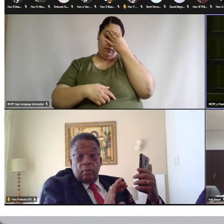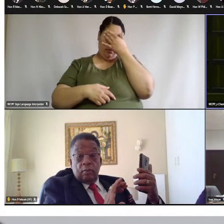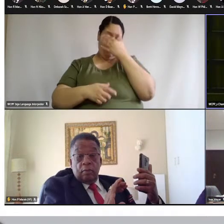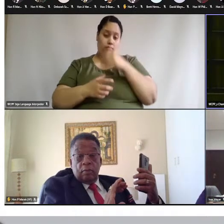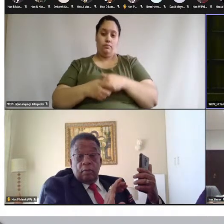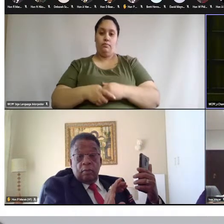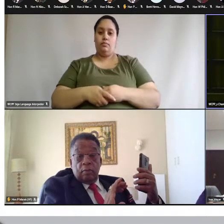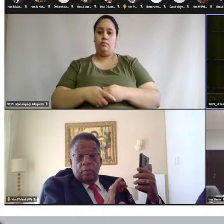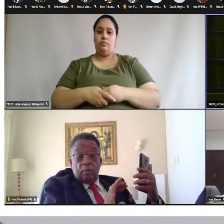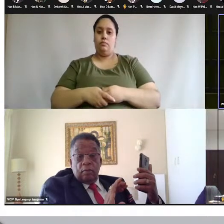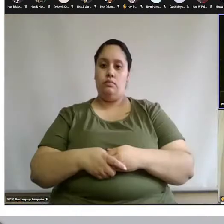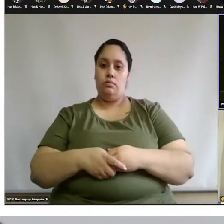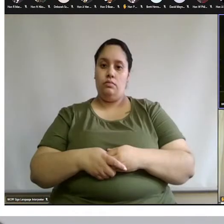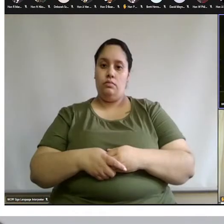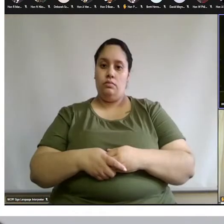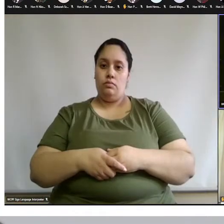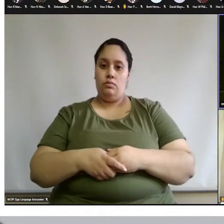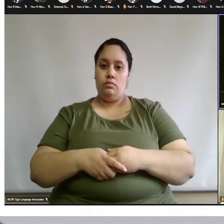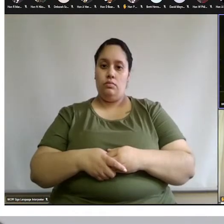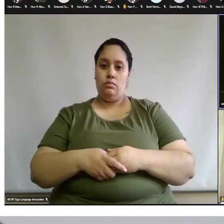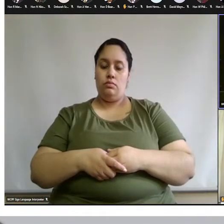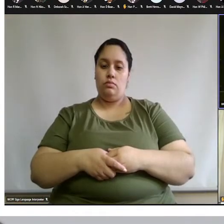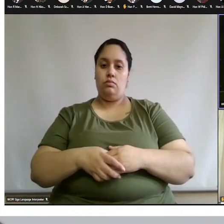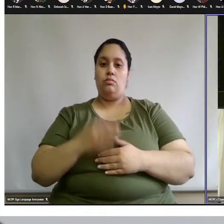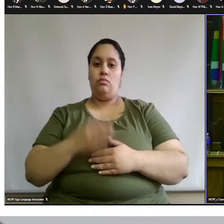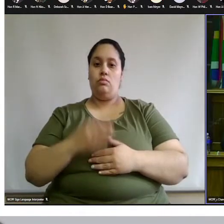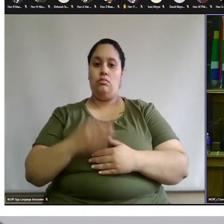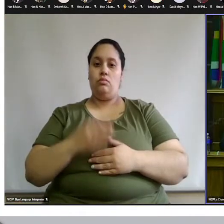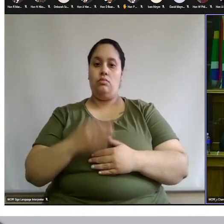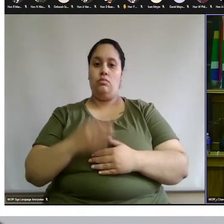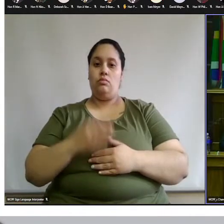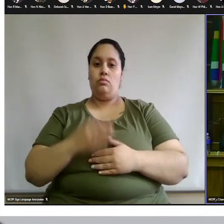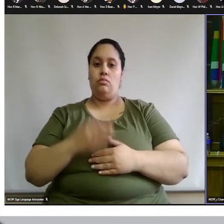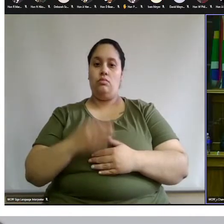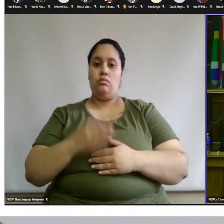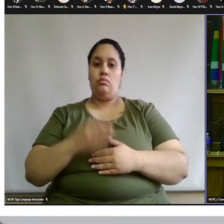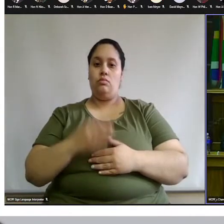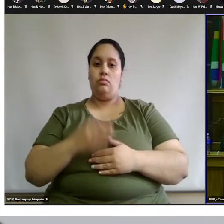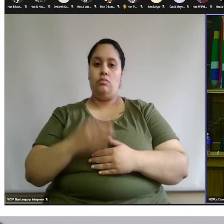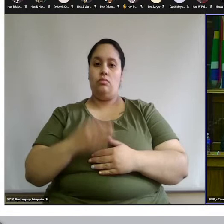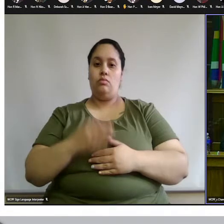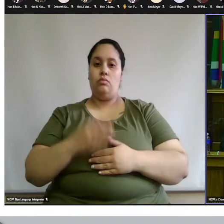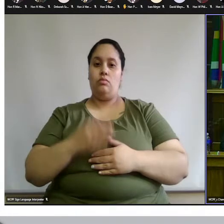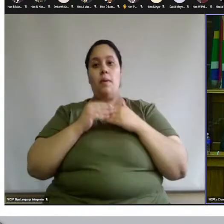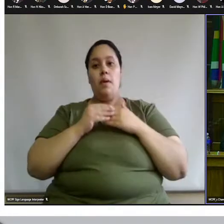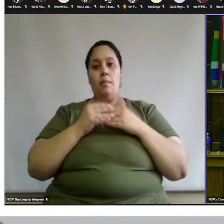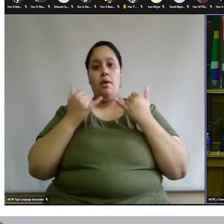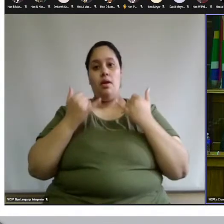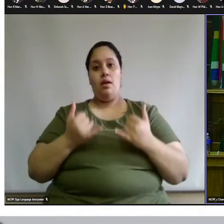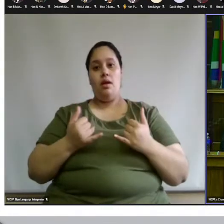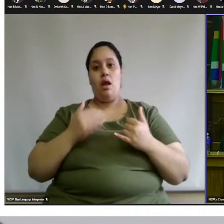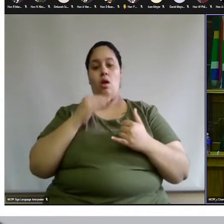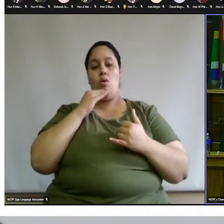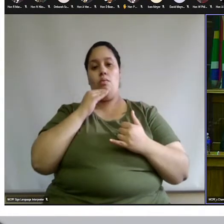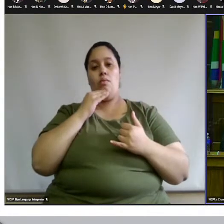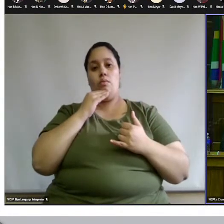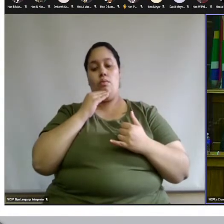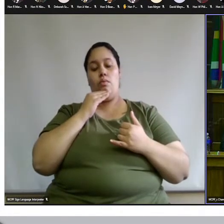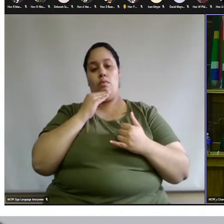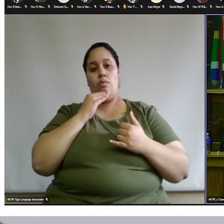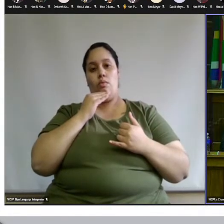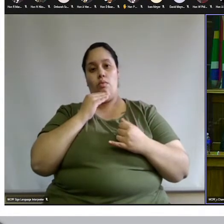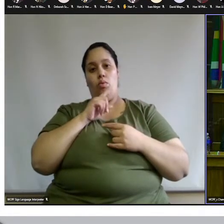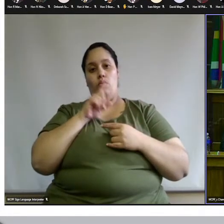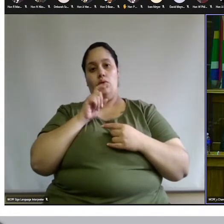Thank you, Honourable Minister. Honourable members, that concludes